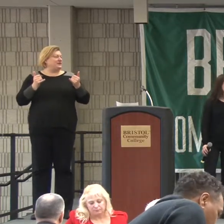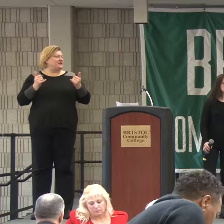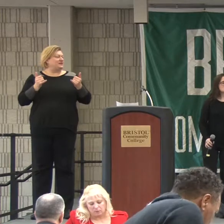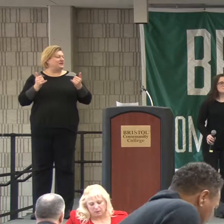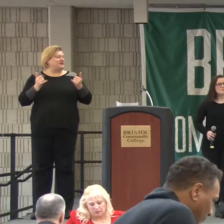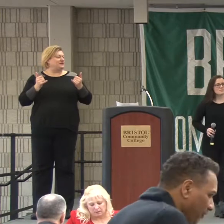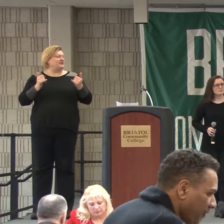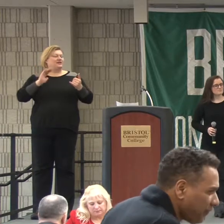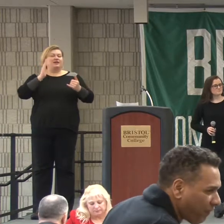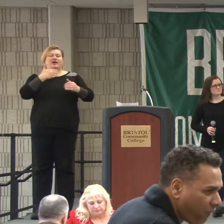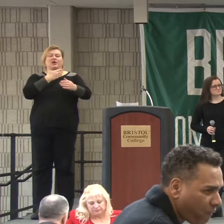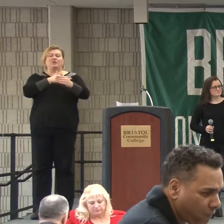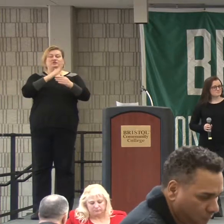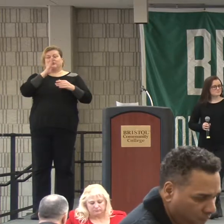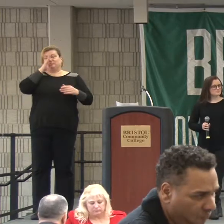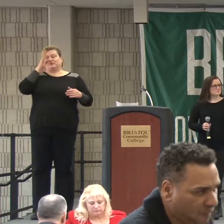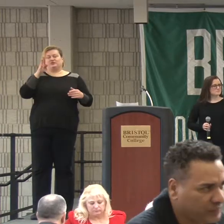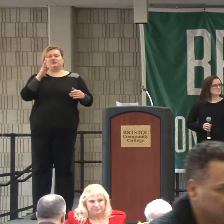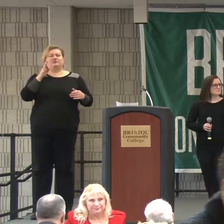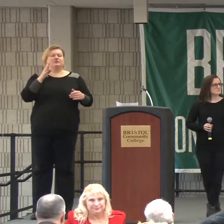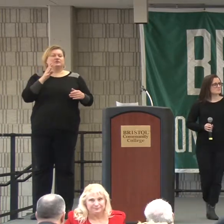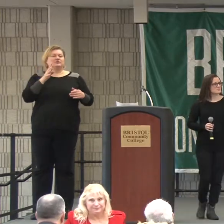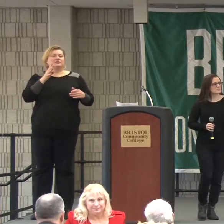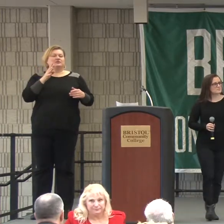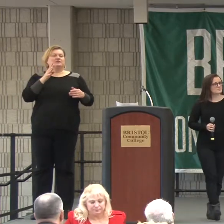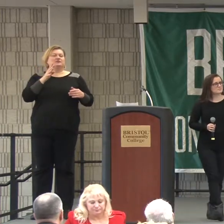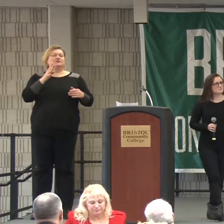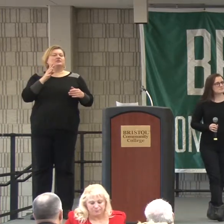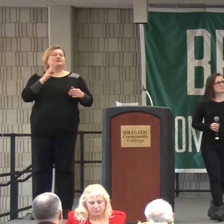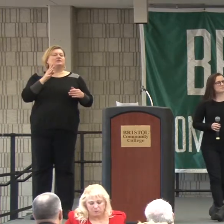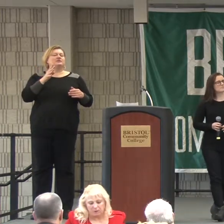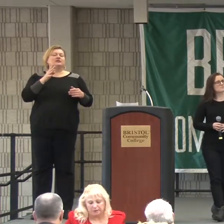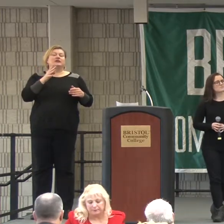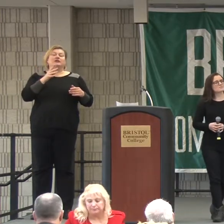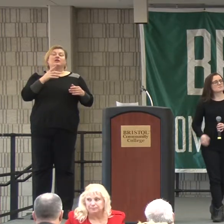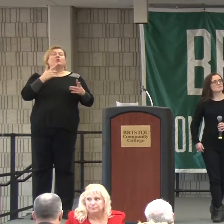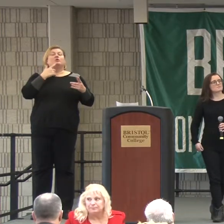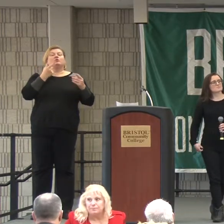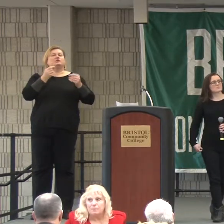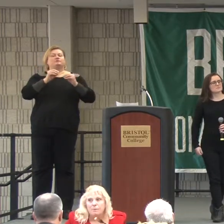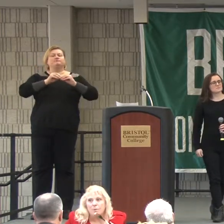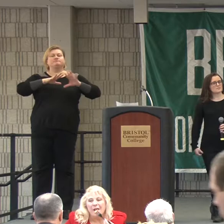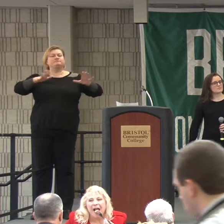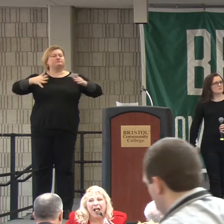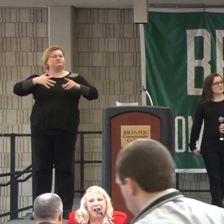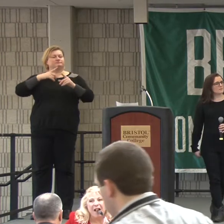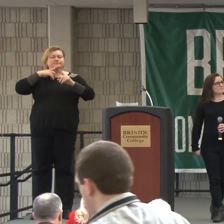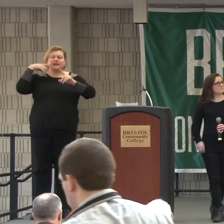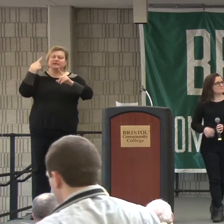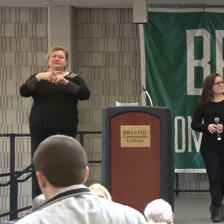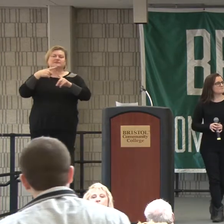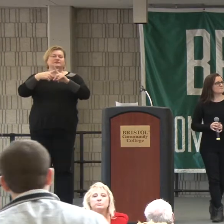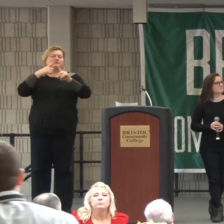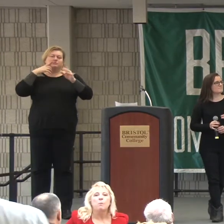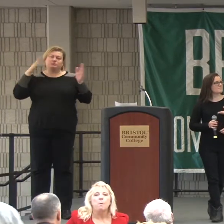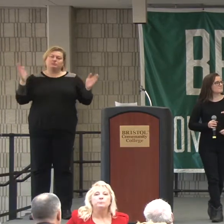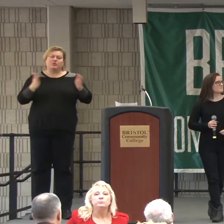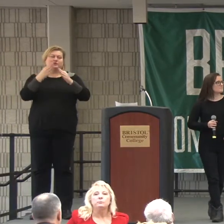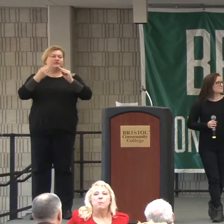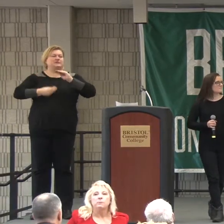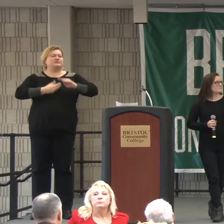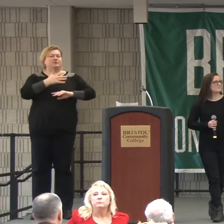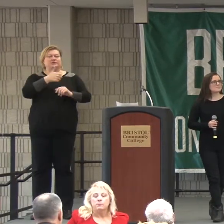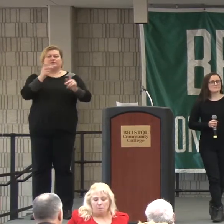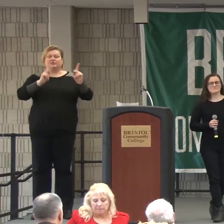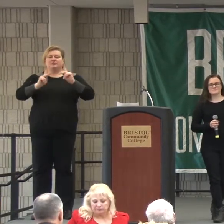So all of our songs are original. We extend for the power of positivity. Our goal is always to motivate and inspire